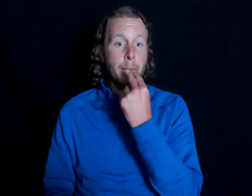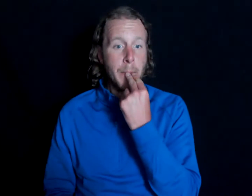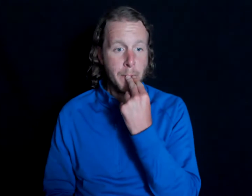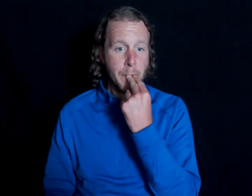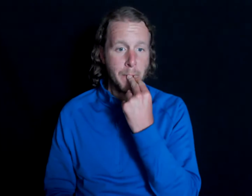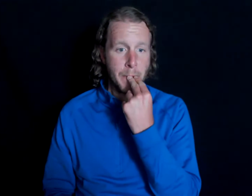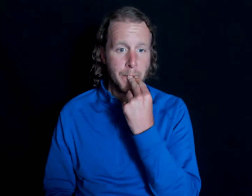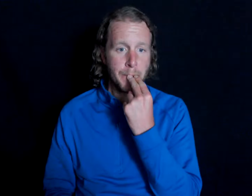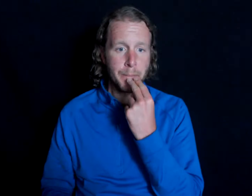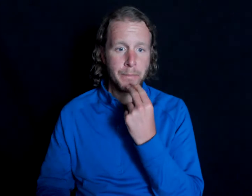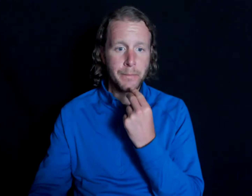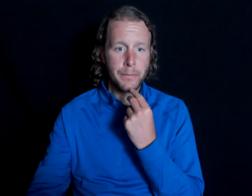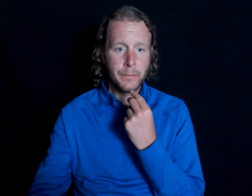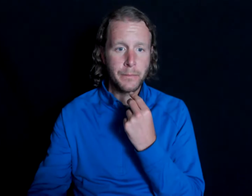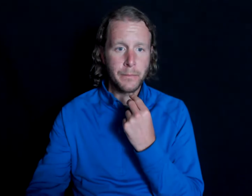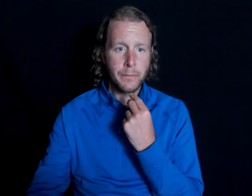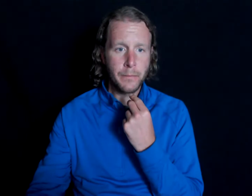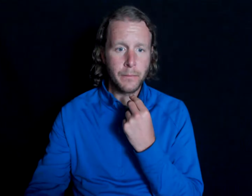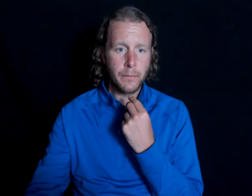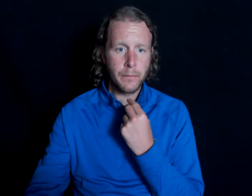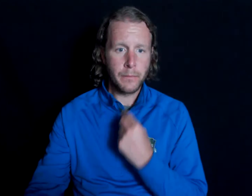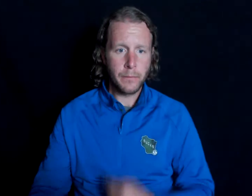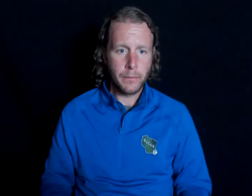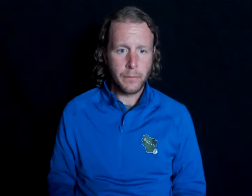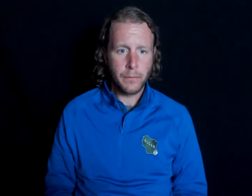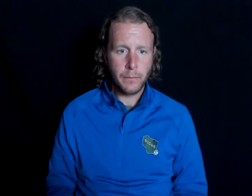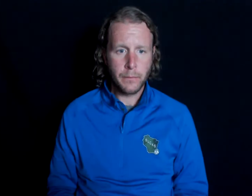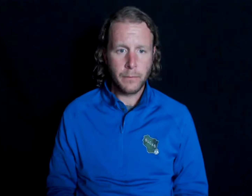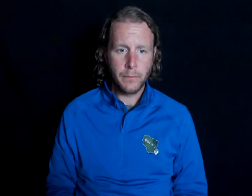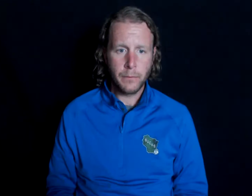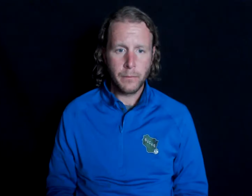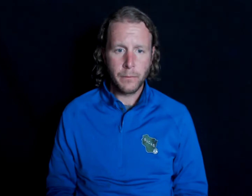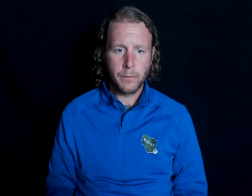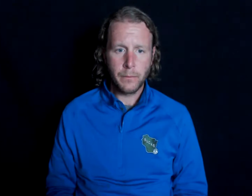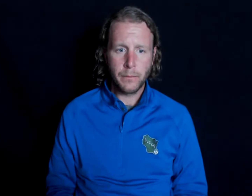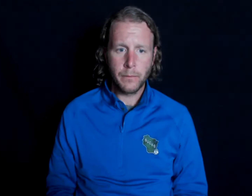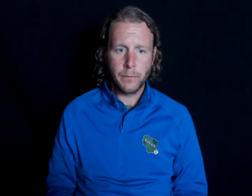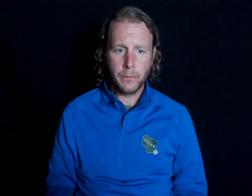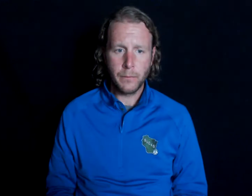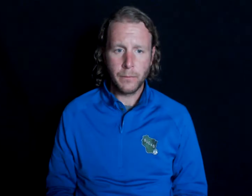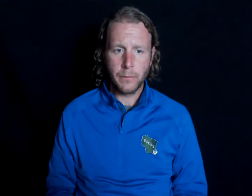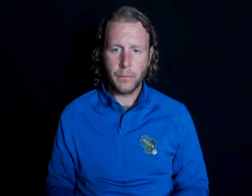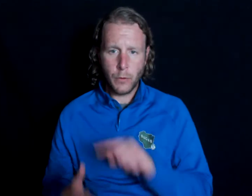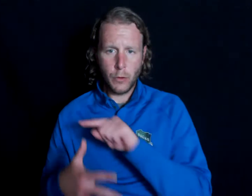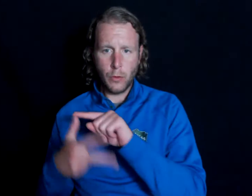and chances to get that number 1 pick. Well, just percentages now.